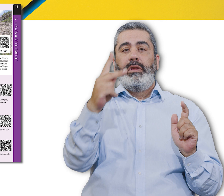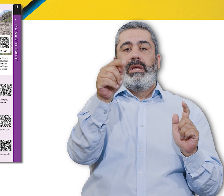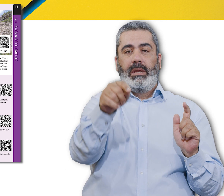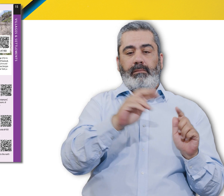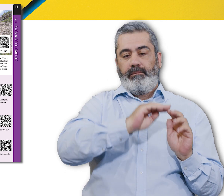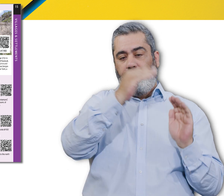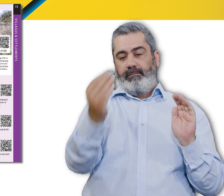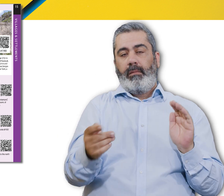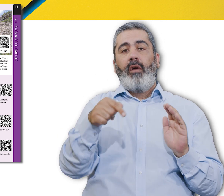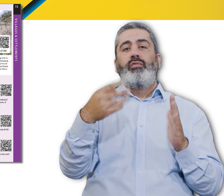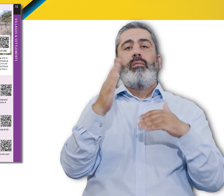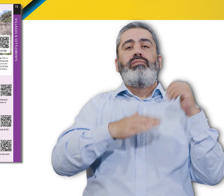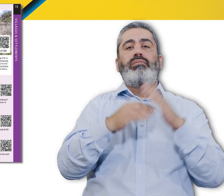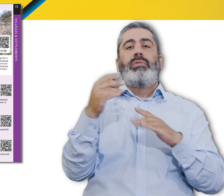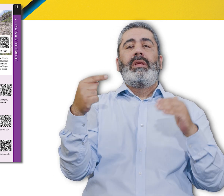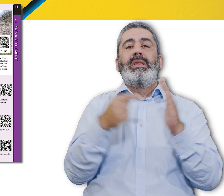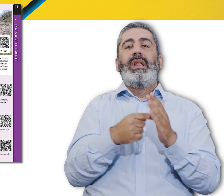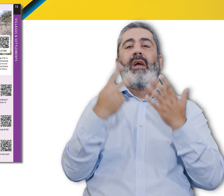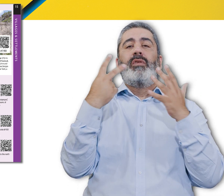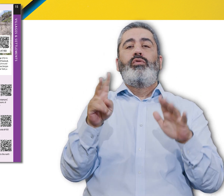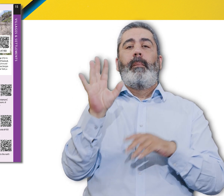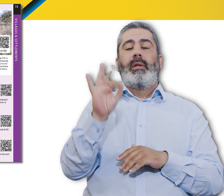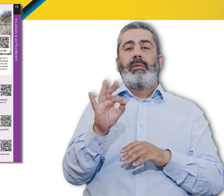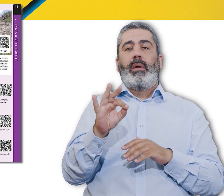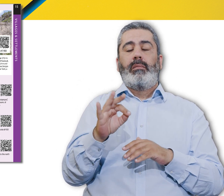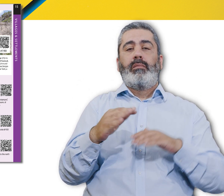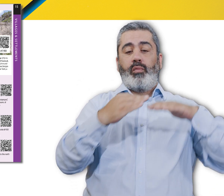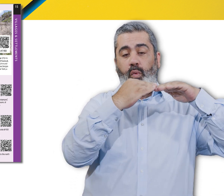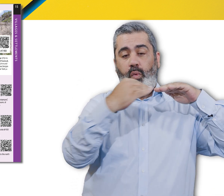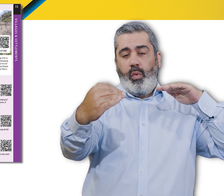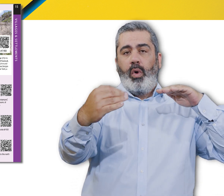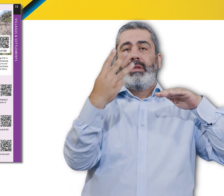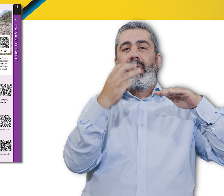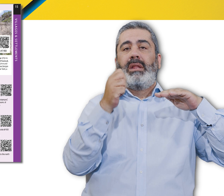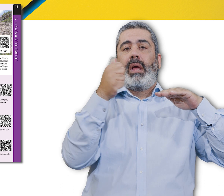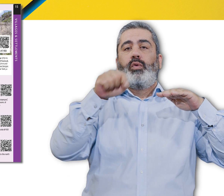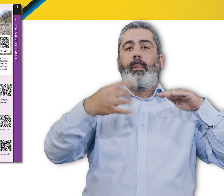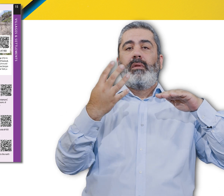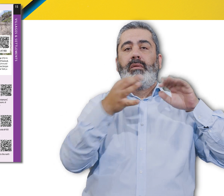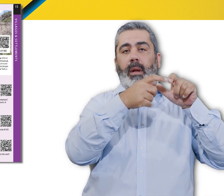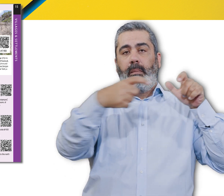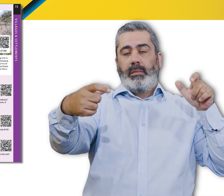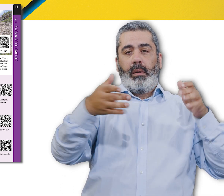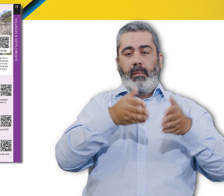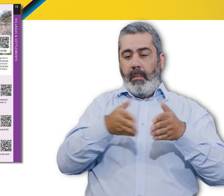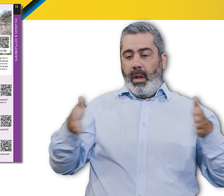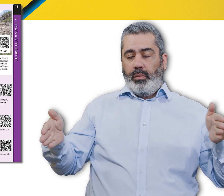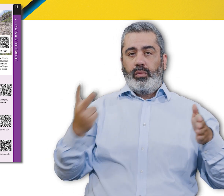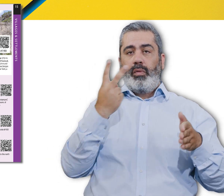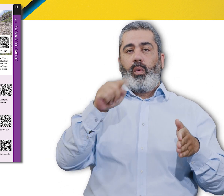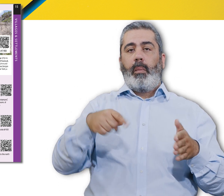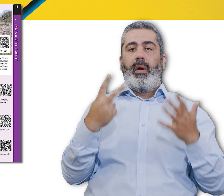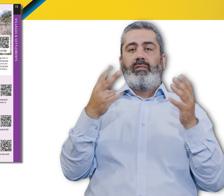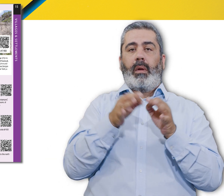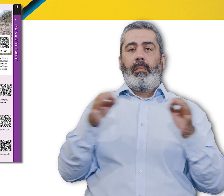in 1750 with a total deck length of 36.4 m and 2.7 m width. Near the bridge is the so-called